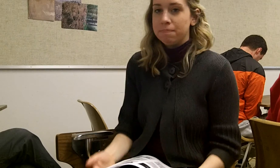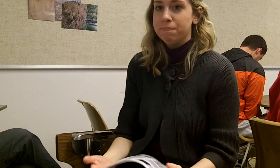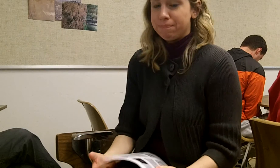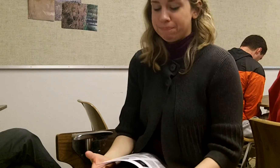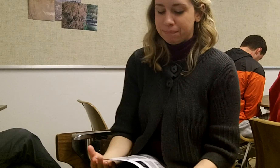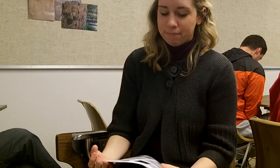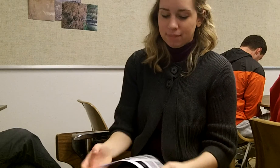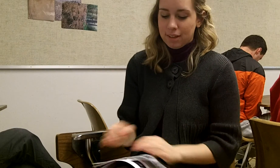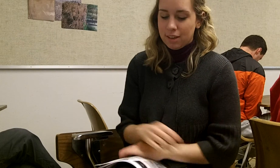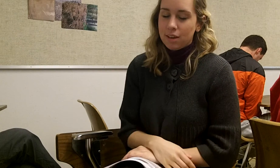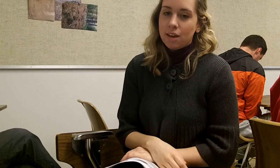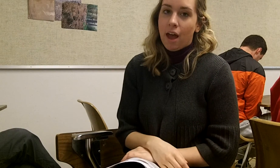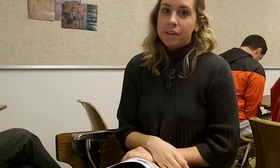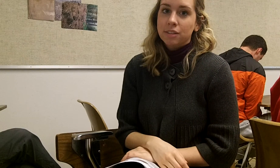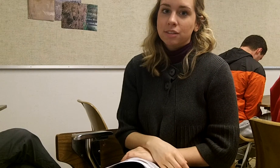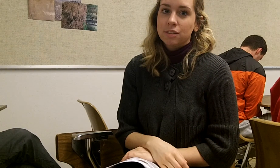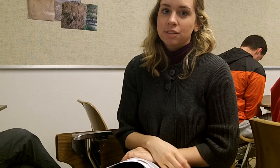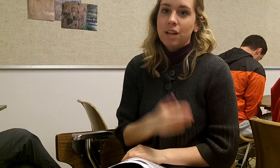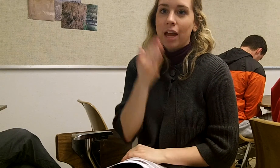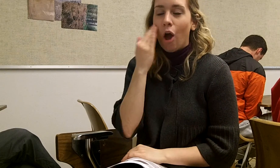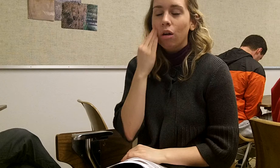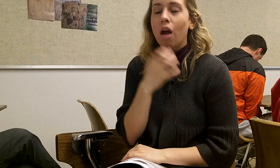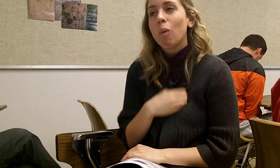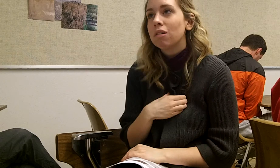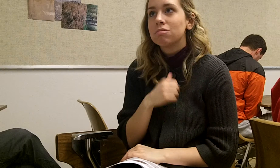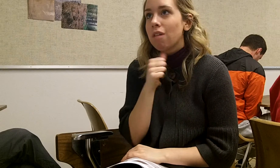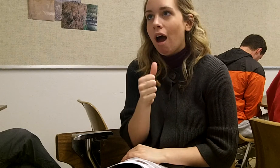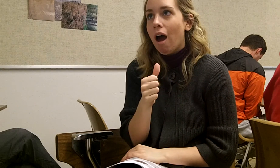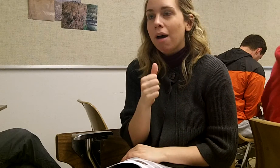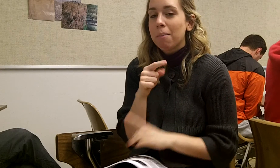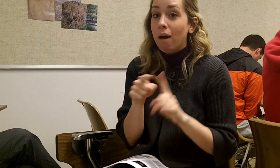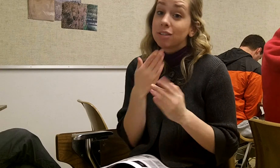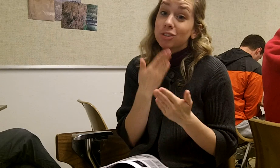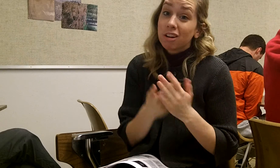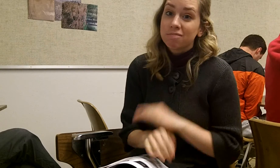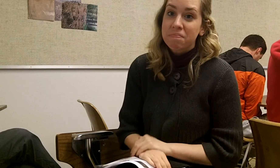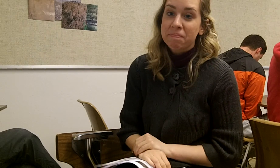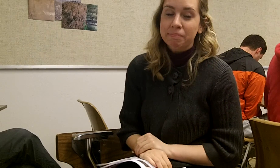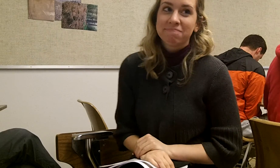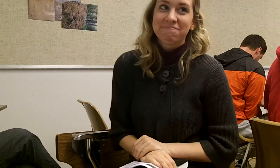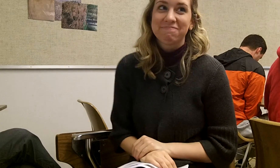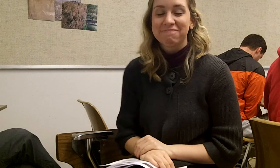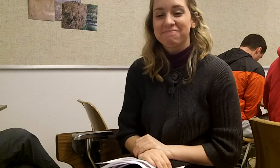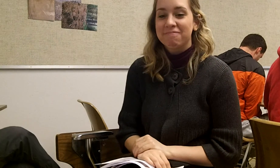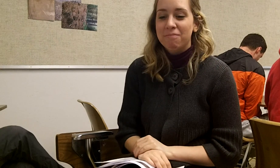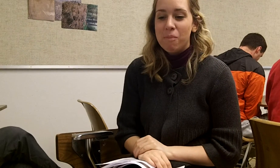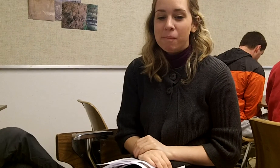I know. You're like, I wish we were. Okay. All right.